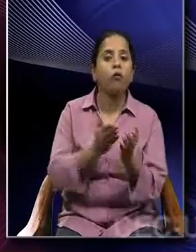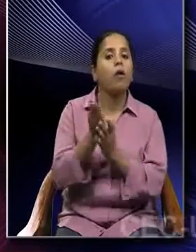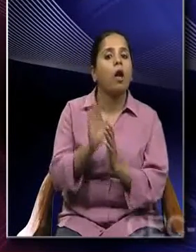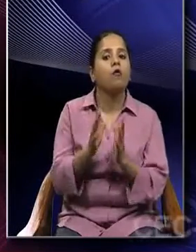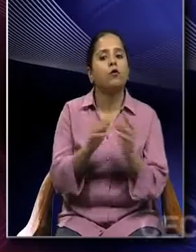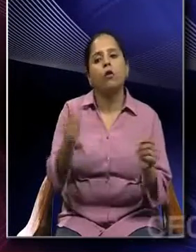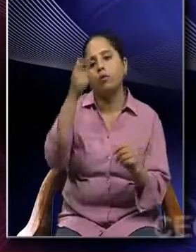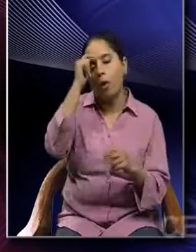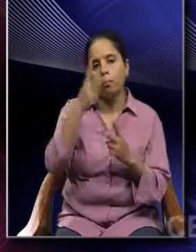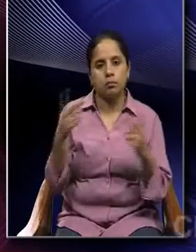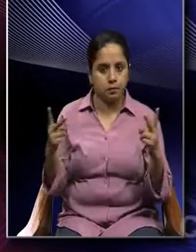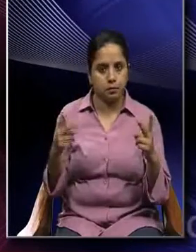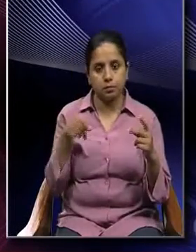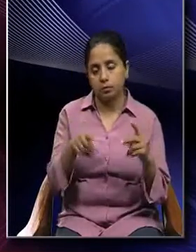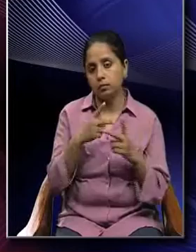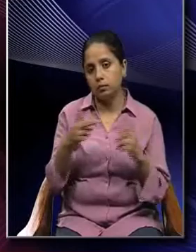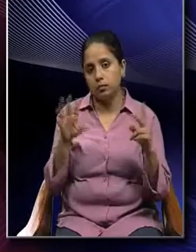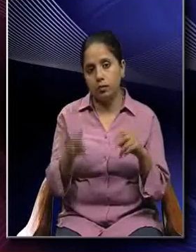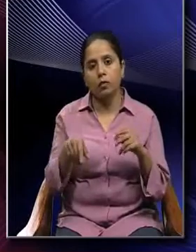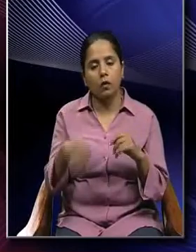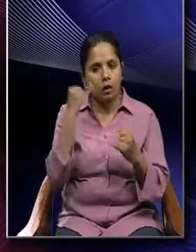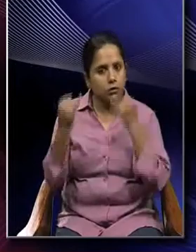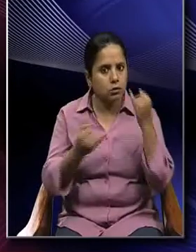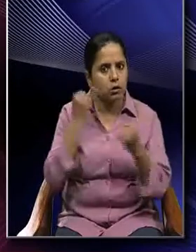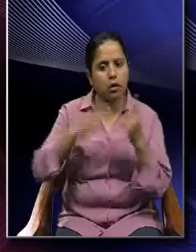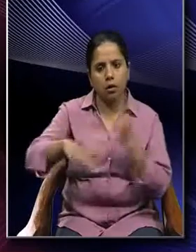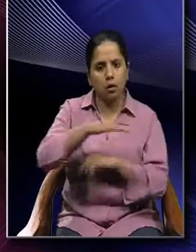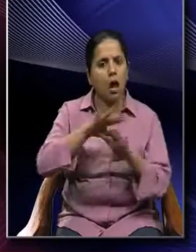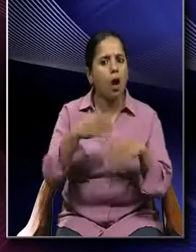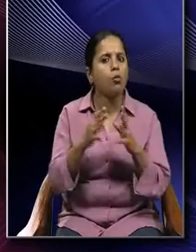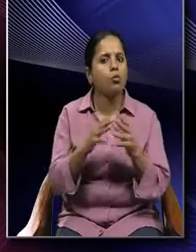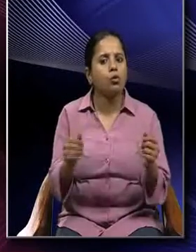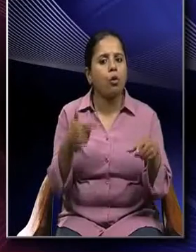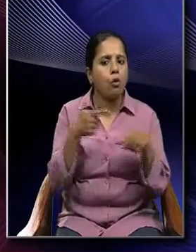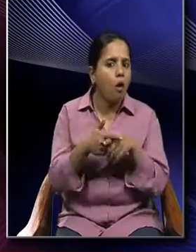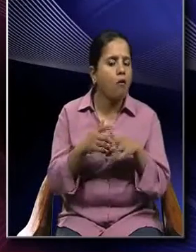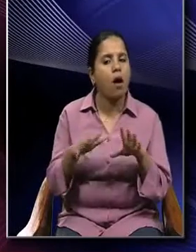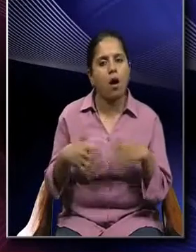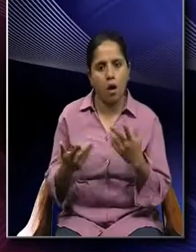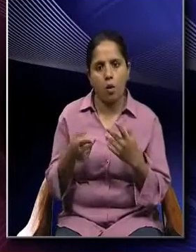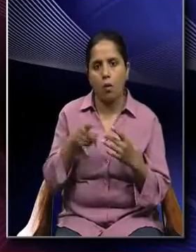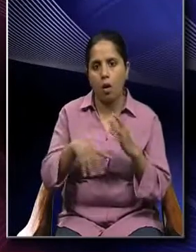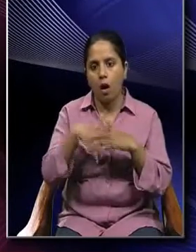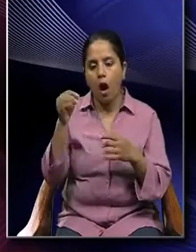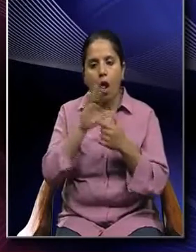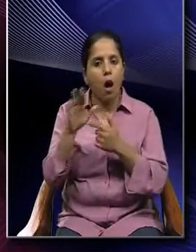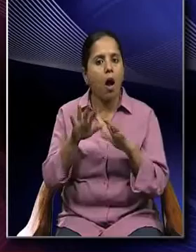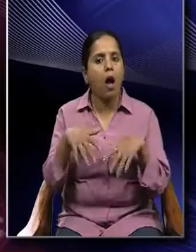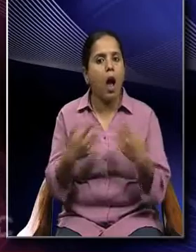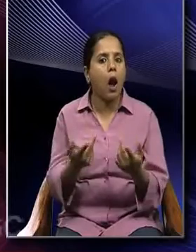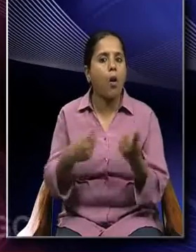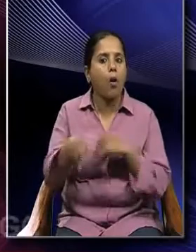the issues. And there are different researches in this area, how to resolve a conflict, how to come out of a situation of